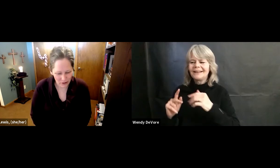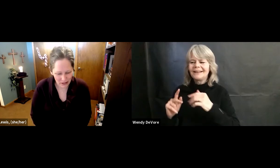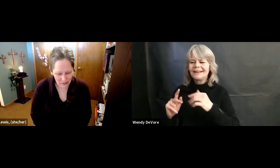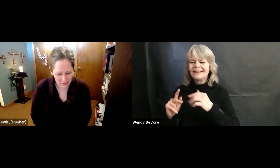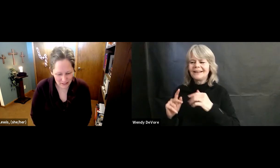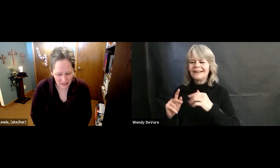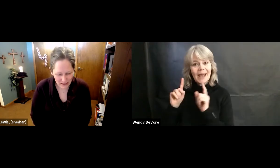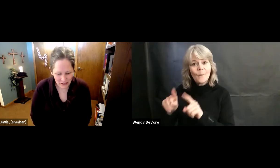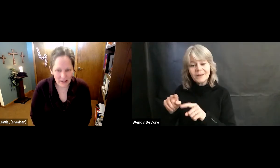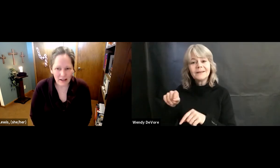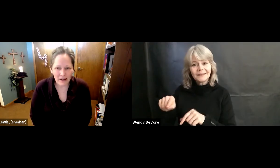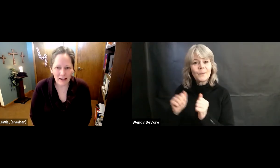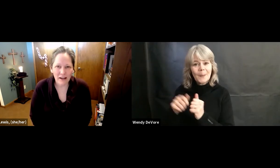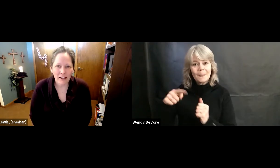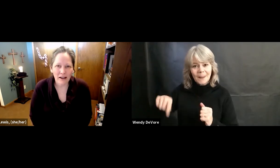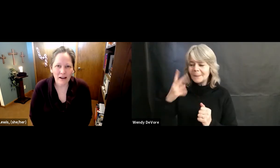of programs.